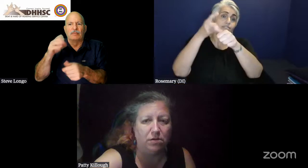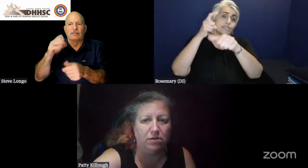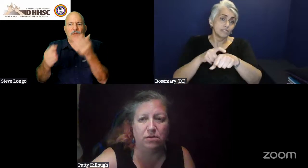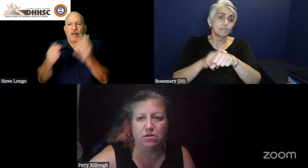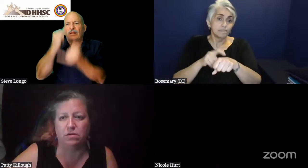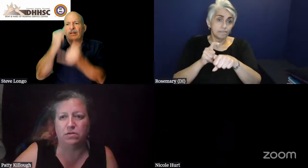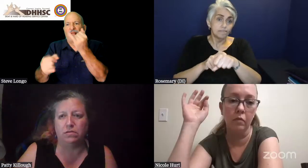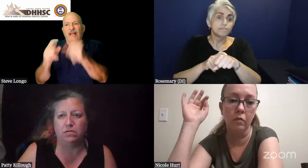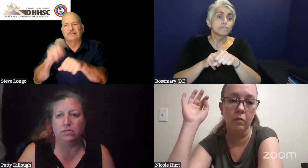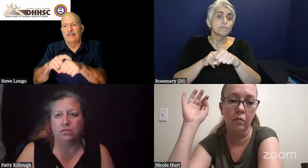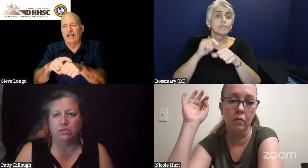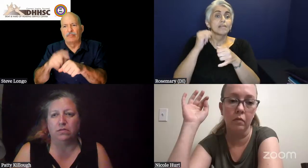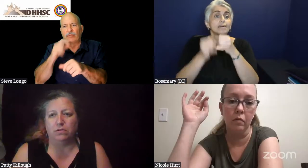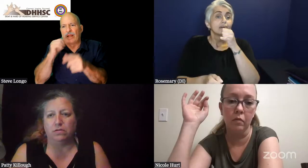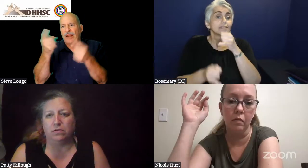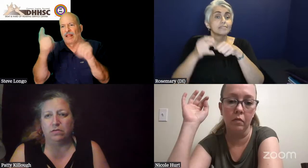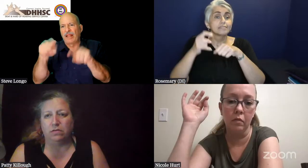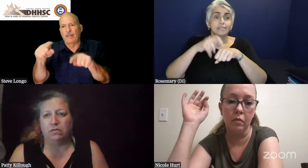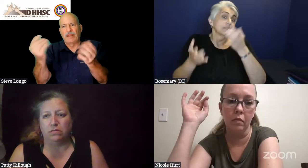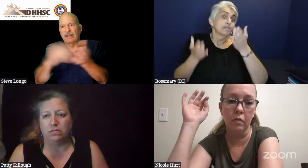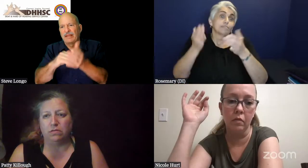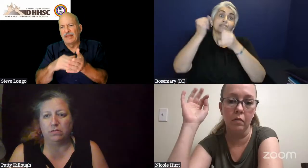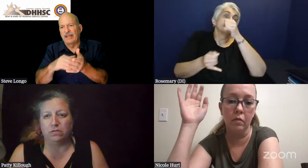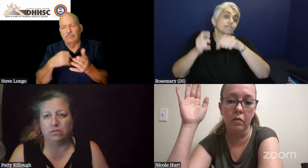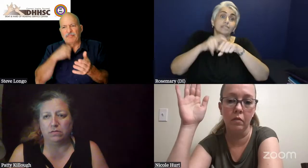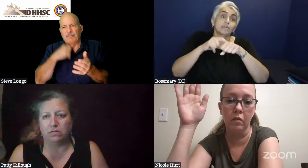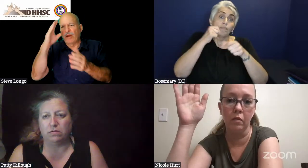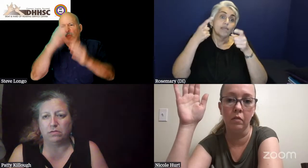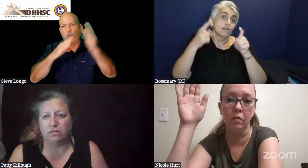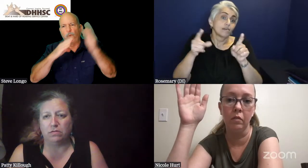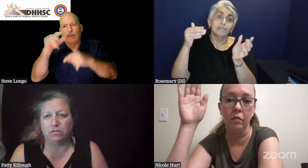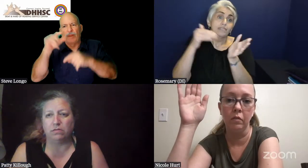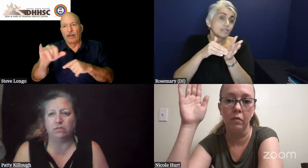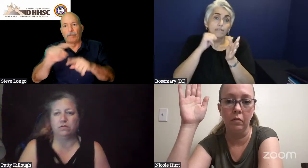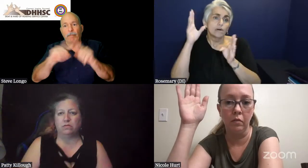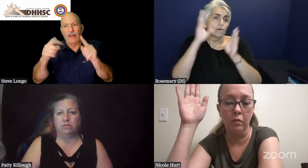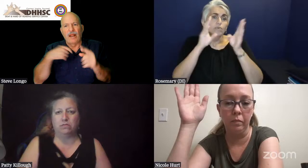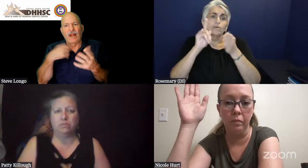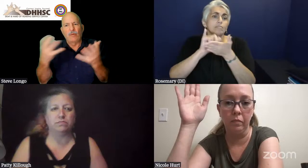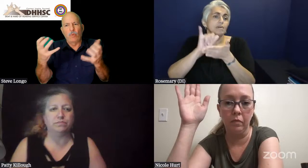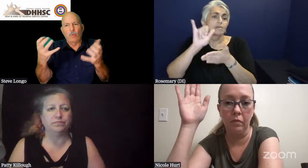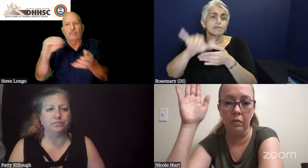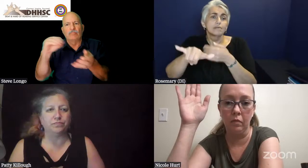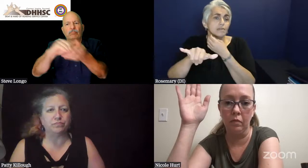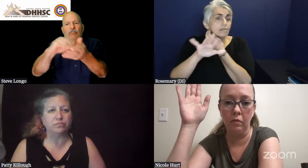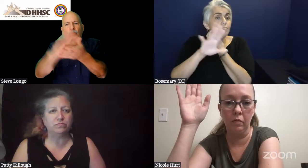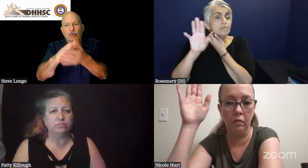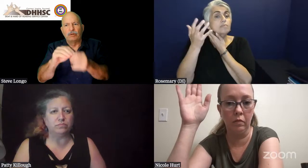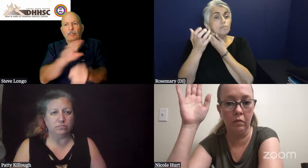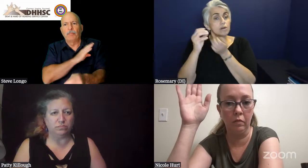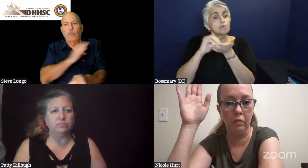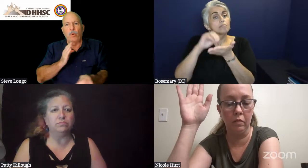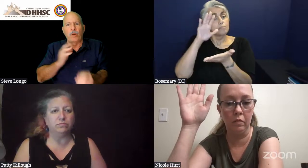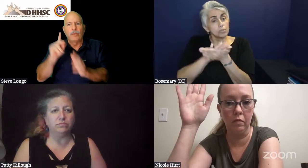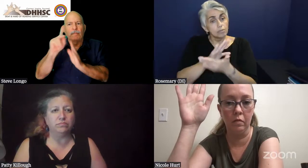either suspension or extension. This is the first time we've done it, and it may be the last time. It may never happen